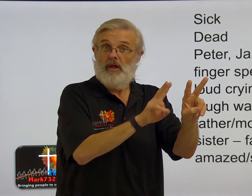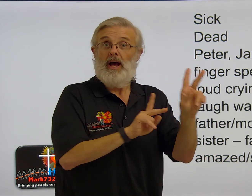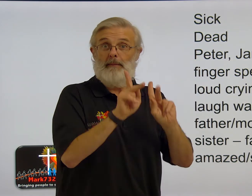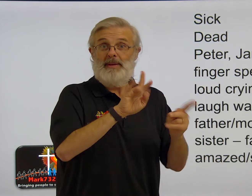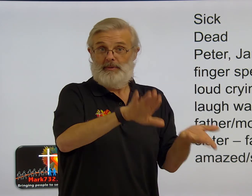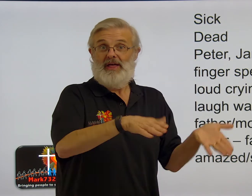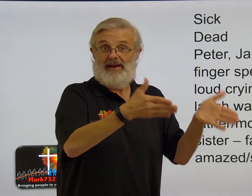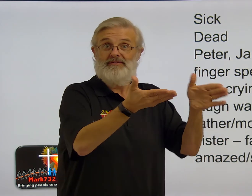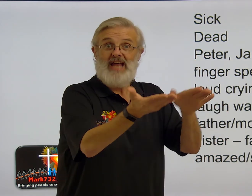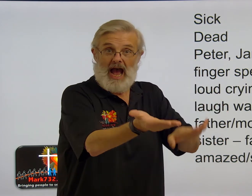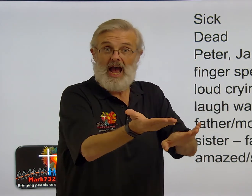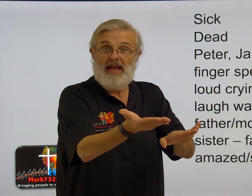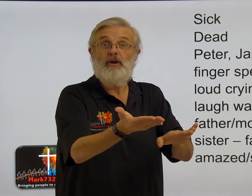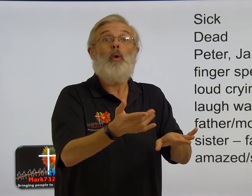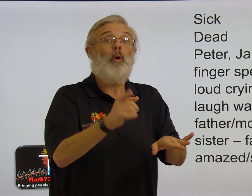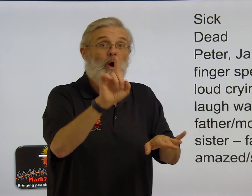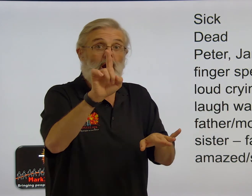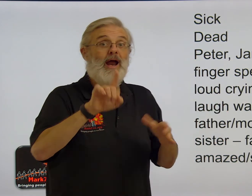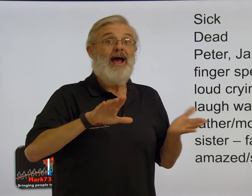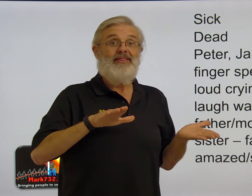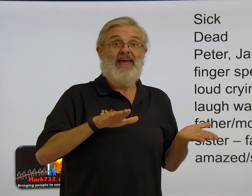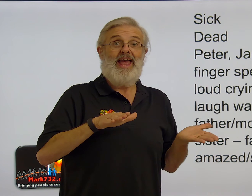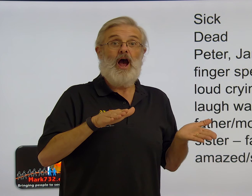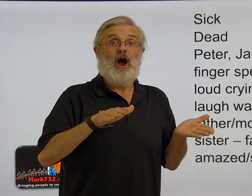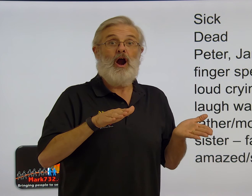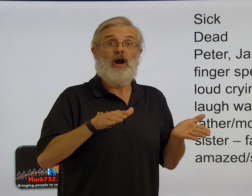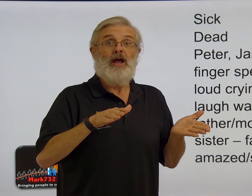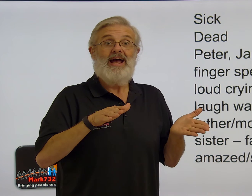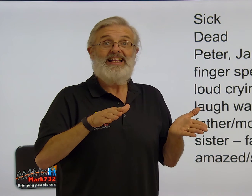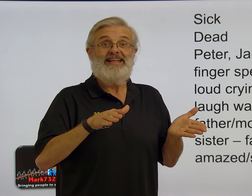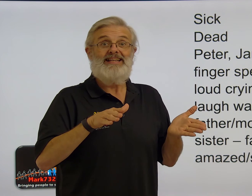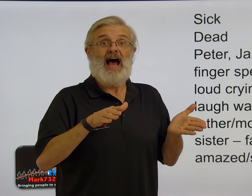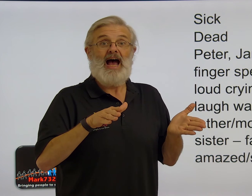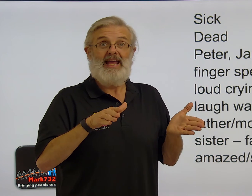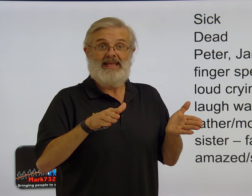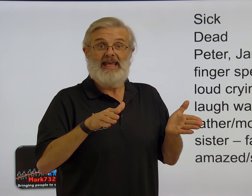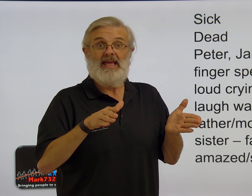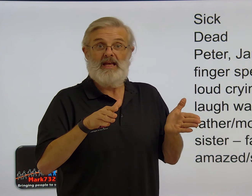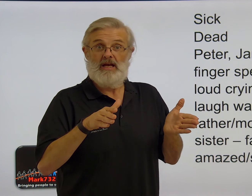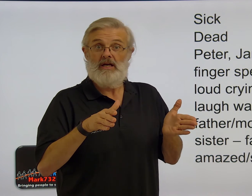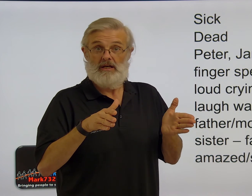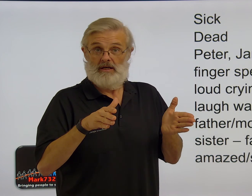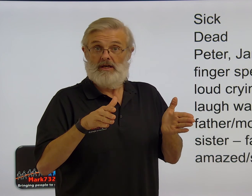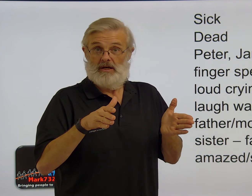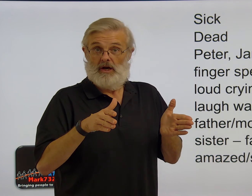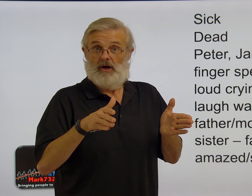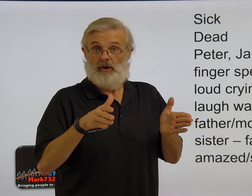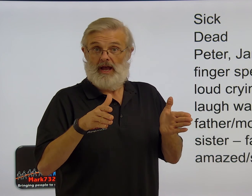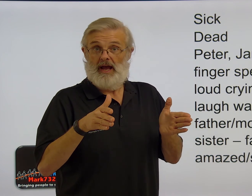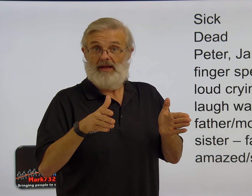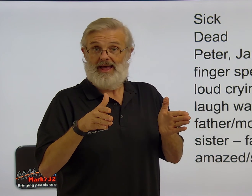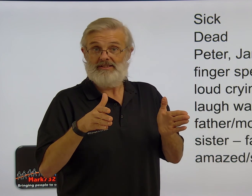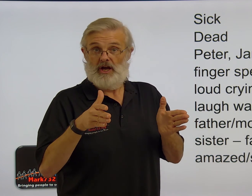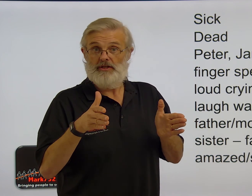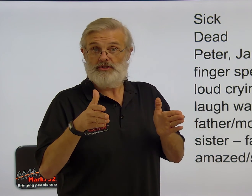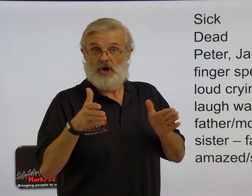people that have died or they are dying, okay, that's how you show it. So